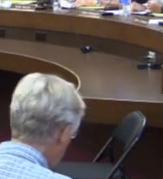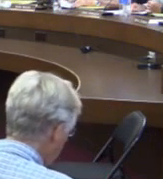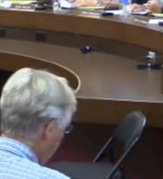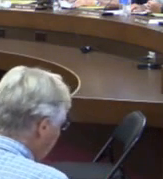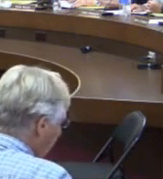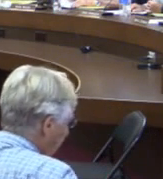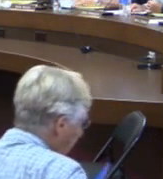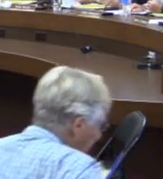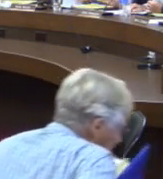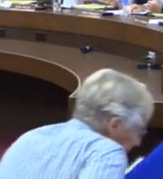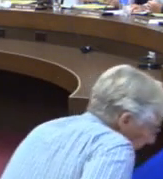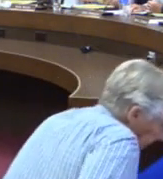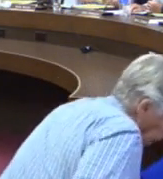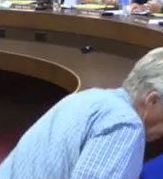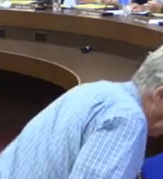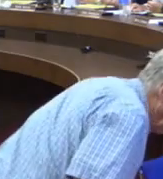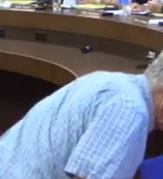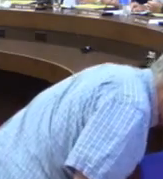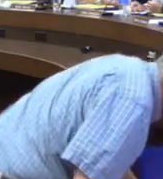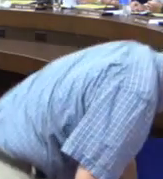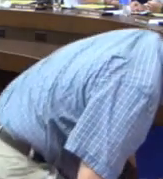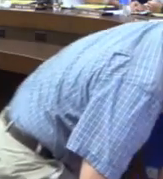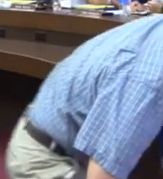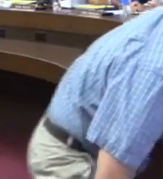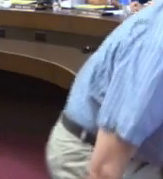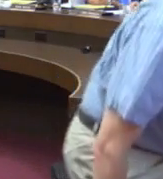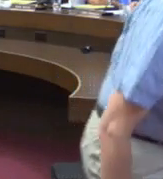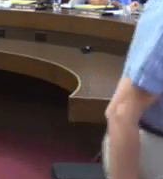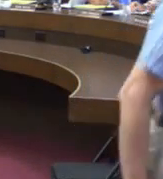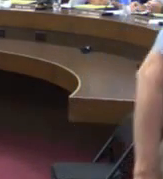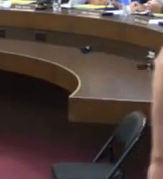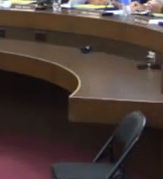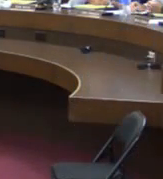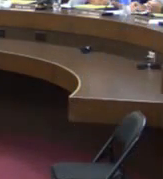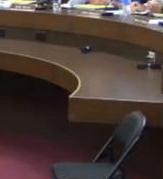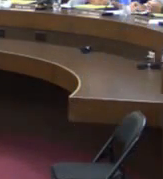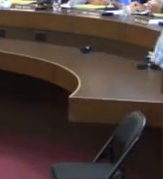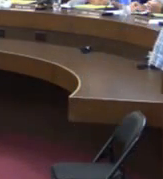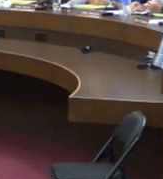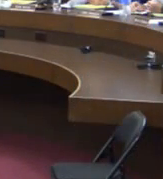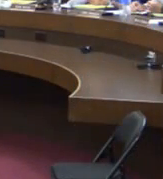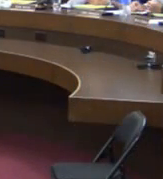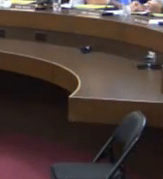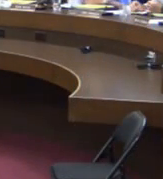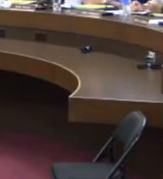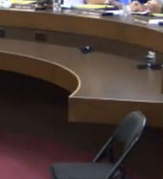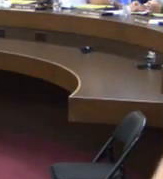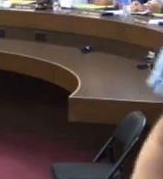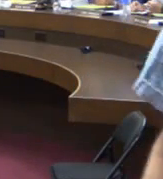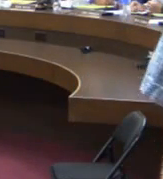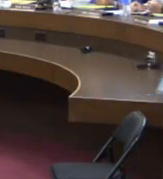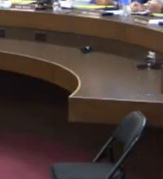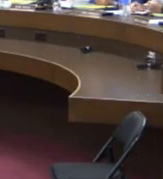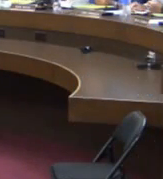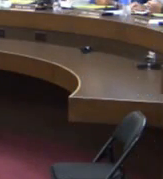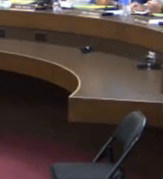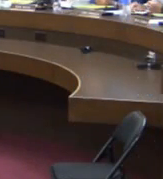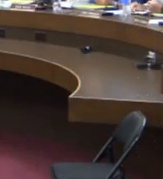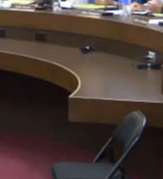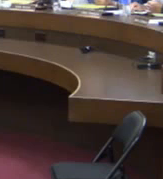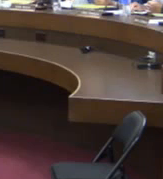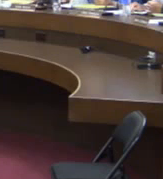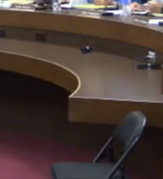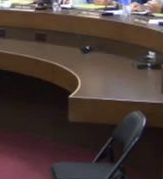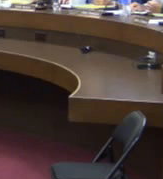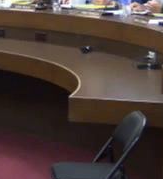for 16-17 fiscal year. Yeah, so this is also annual about this time. The EPA came from Prop 30 that